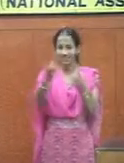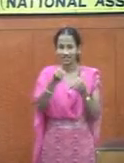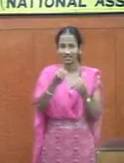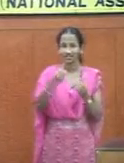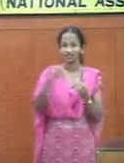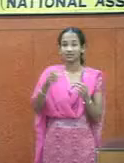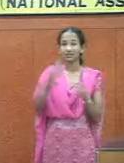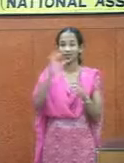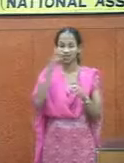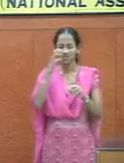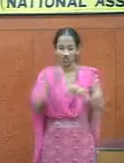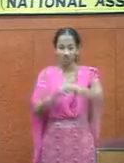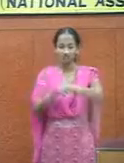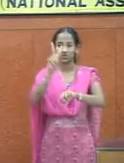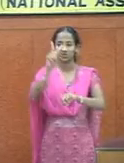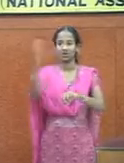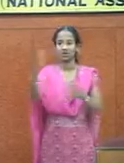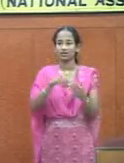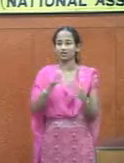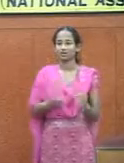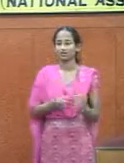hall for 2 o'clock.